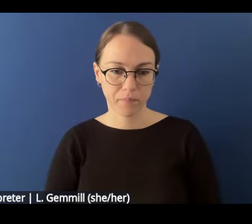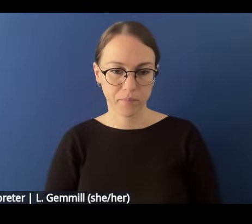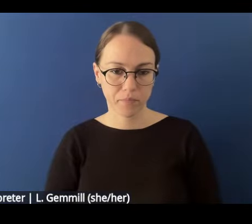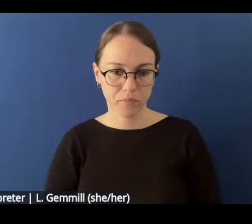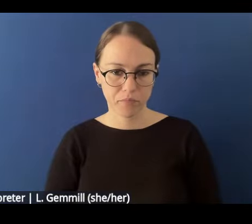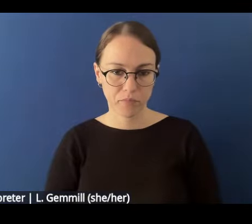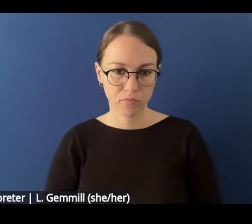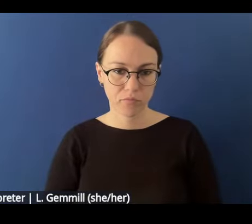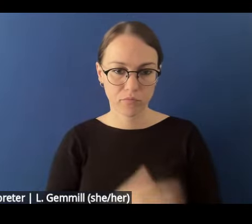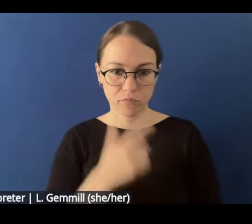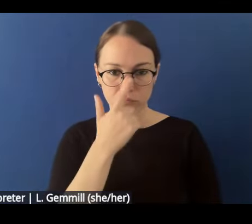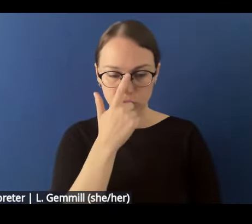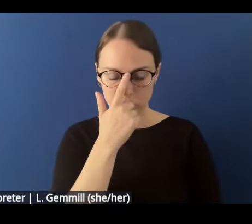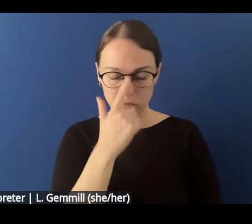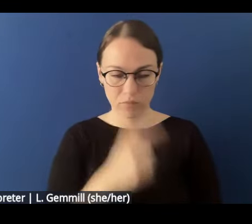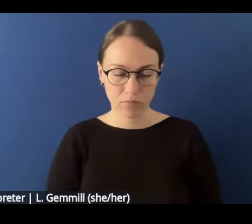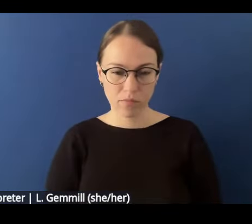I'm have no